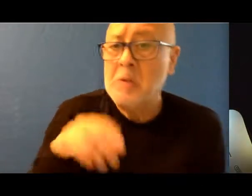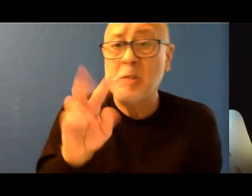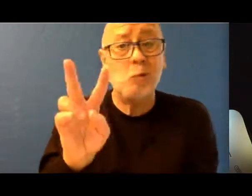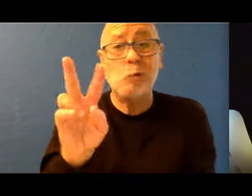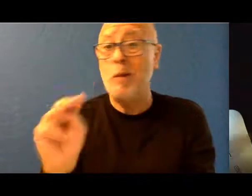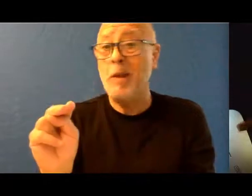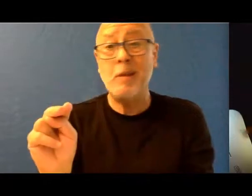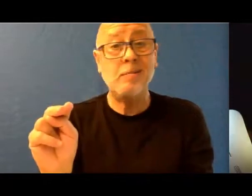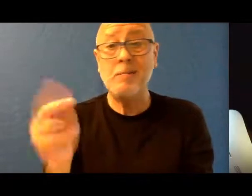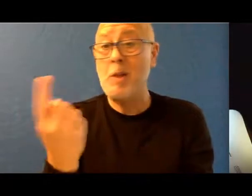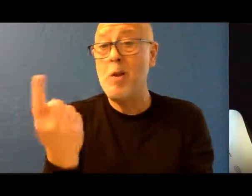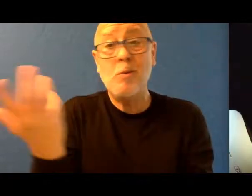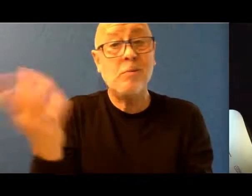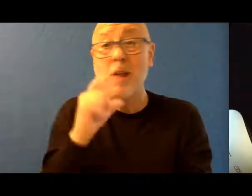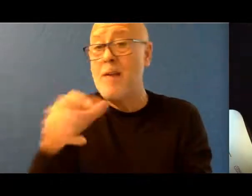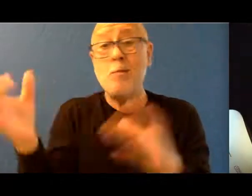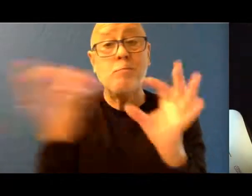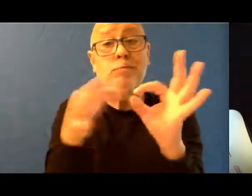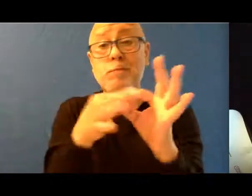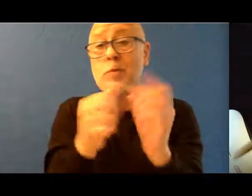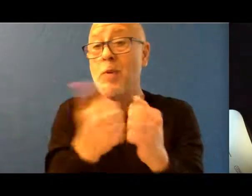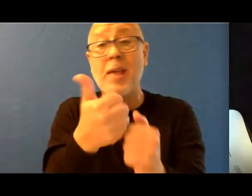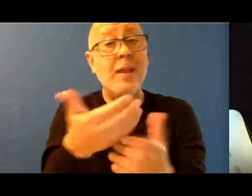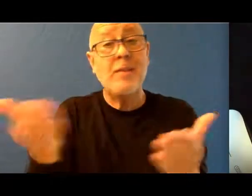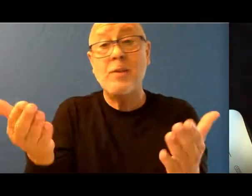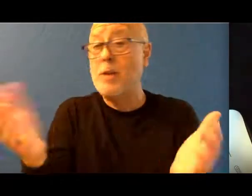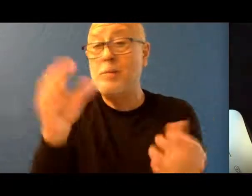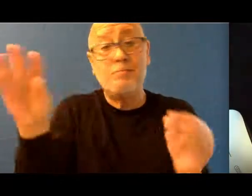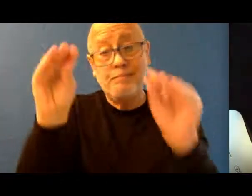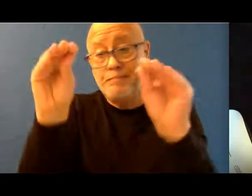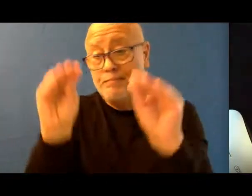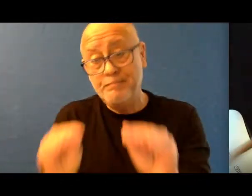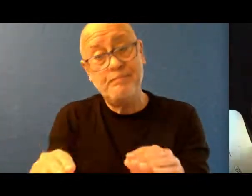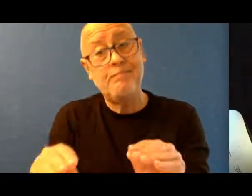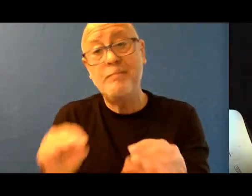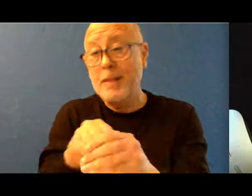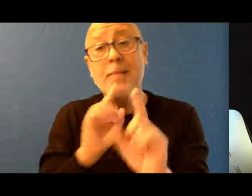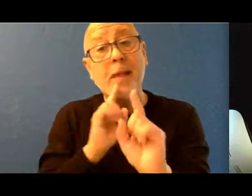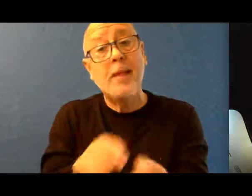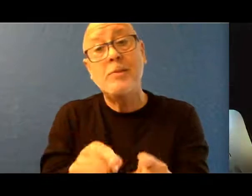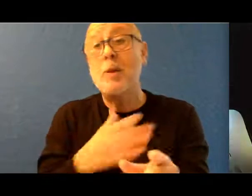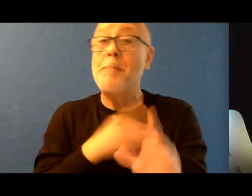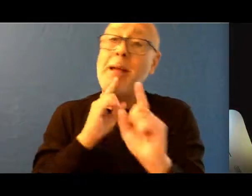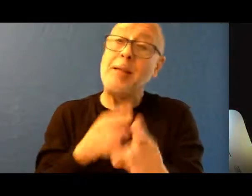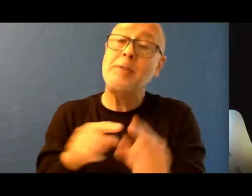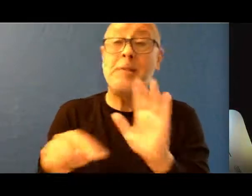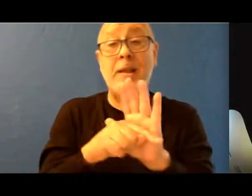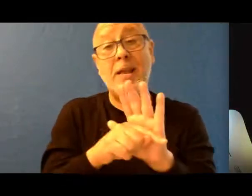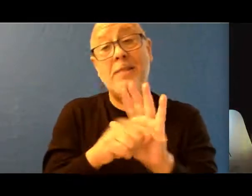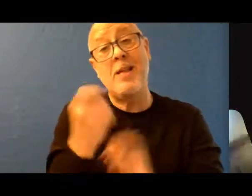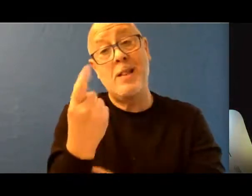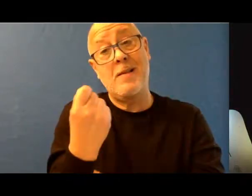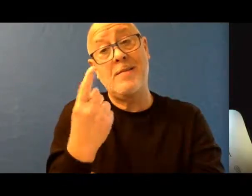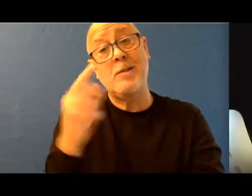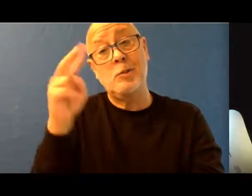anything. So I just get to bring it down to the answer. So my answer is negative